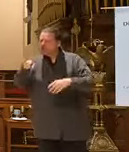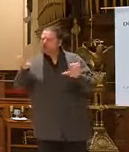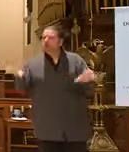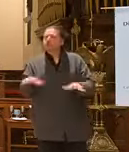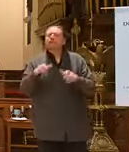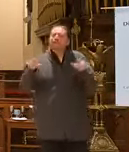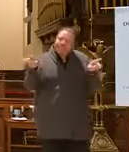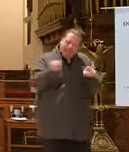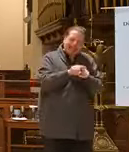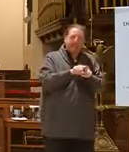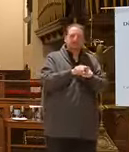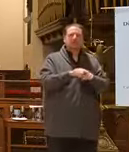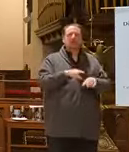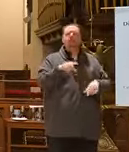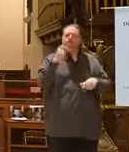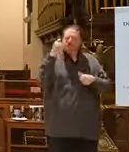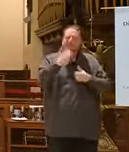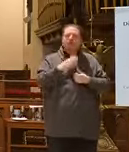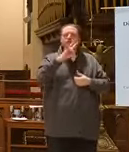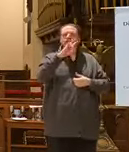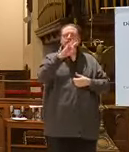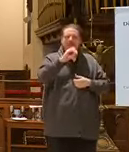Remember 70 times 7?